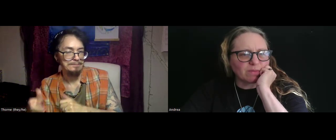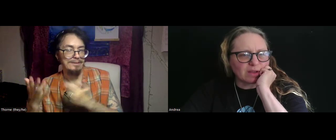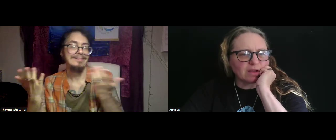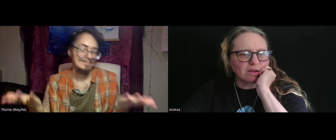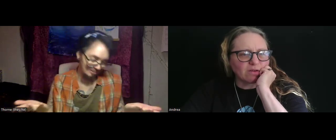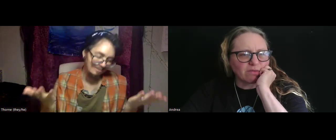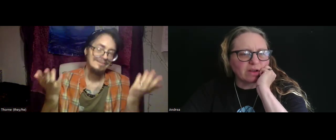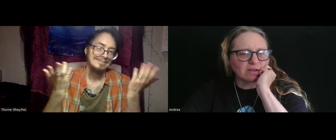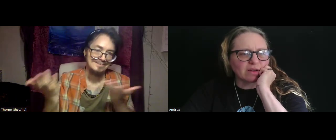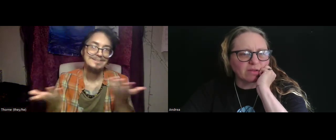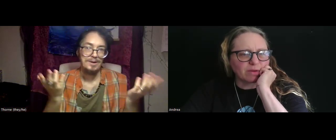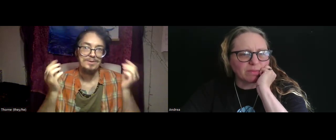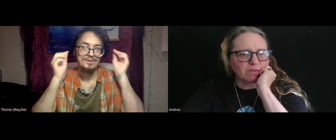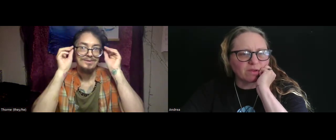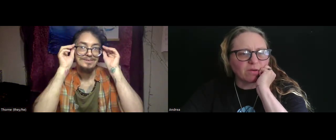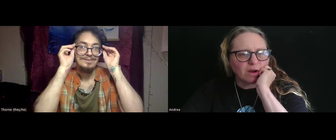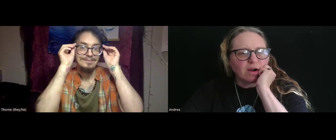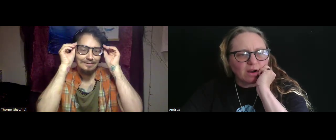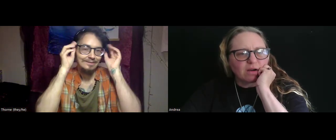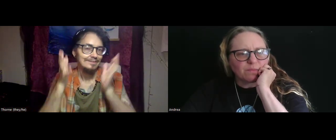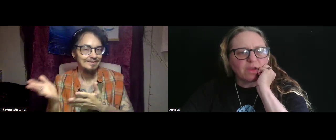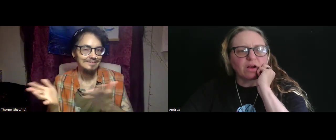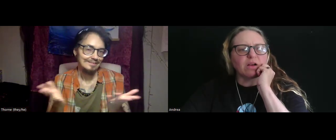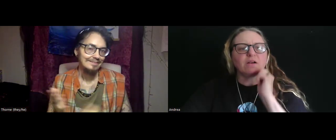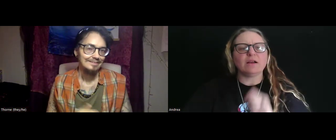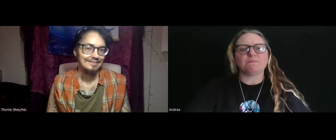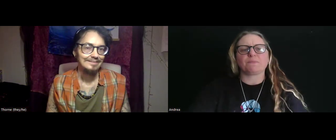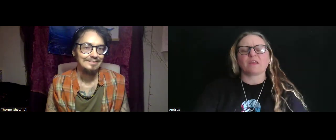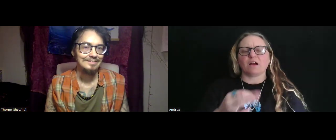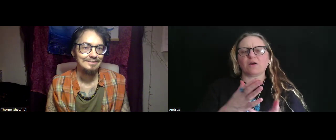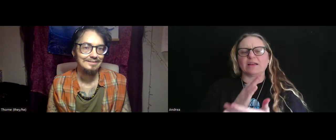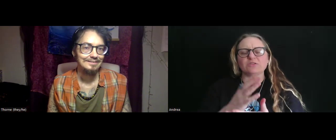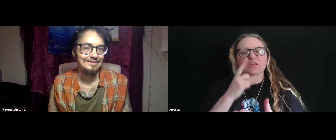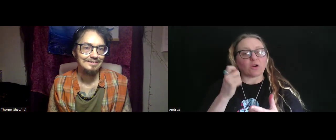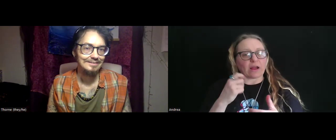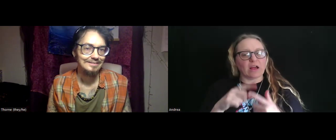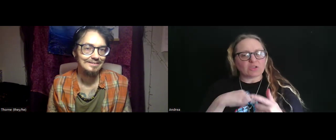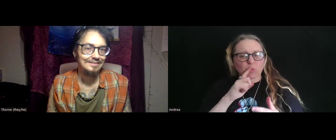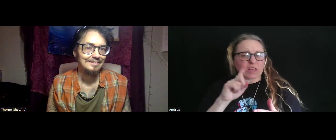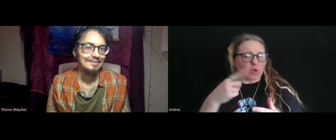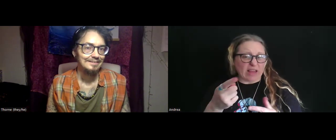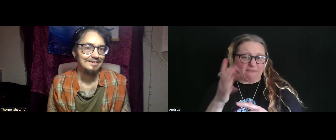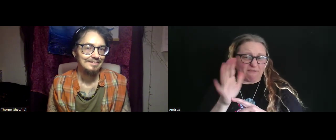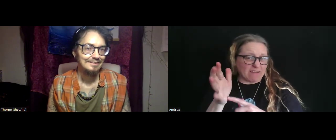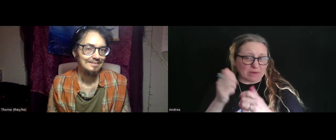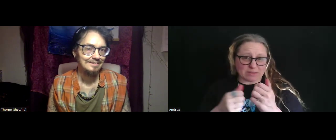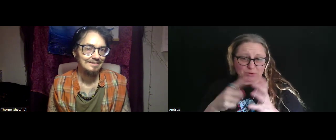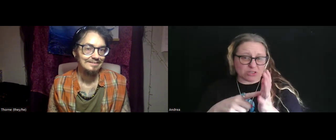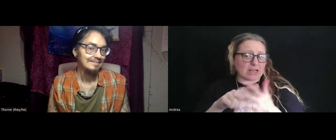be, affecting other people. So, all right. All right, interesting. Okay, so we really only have 5 minutes per sign, so